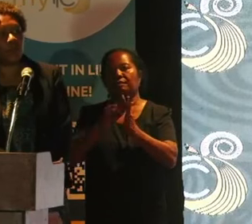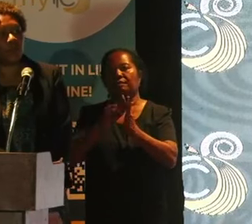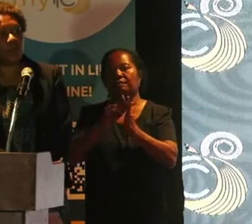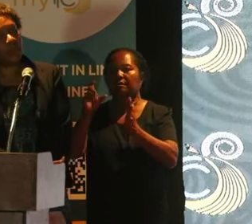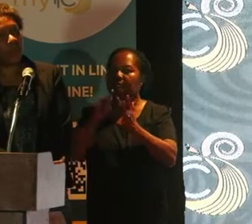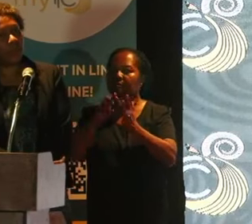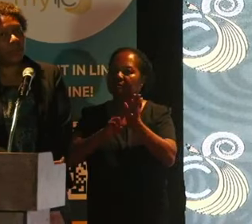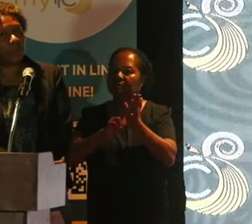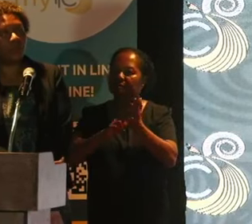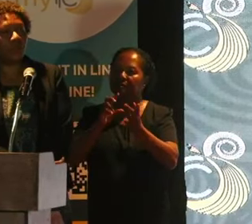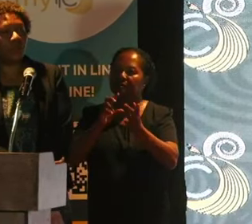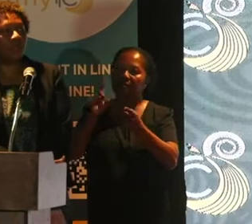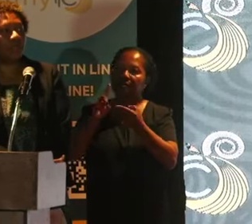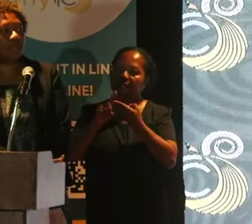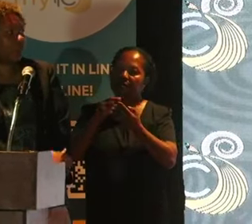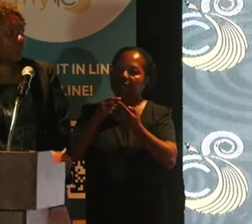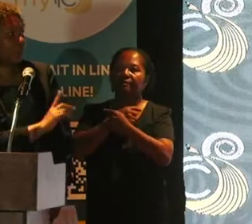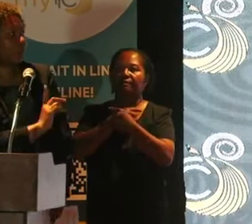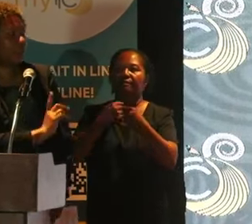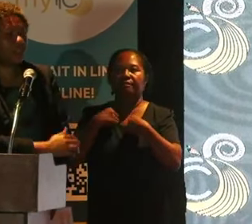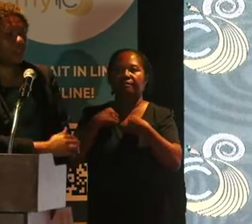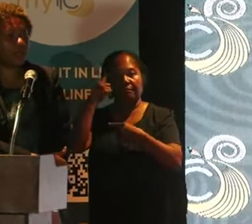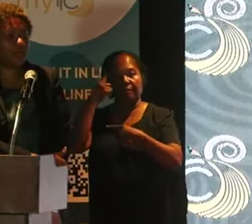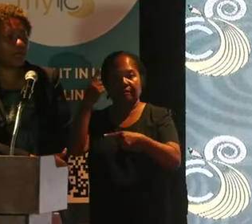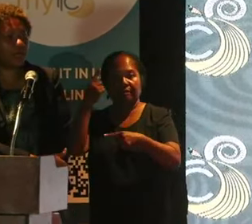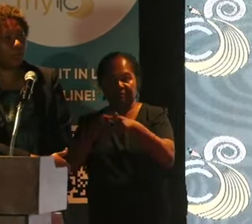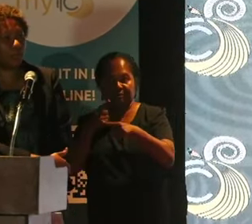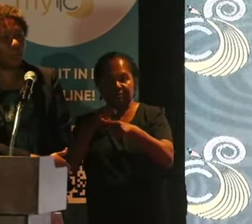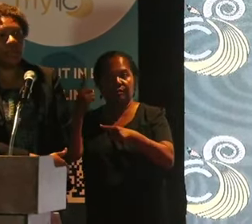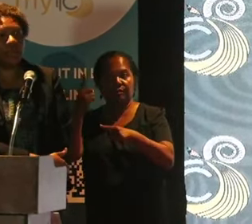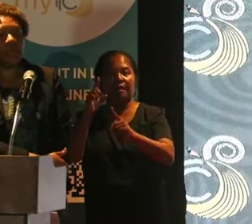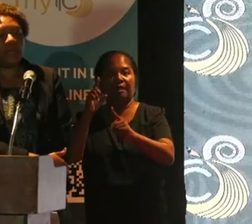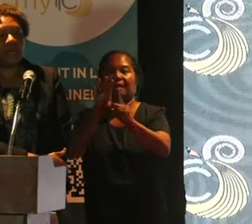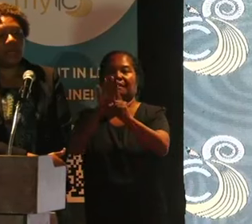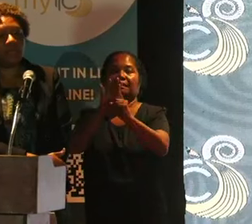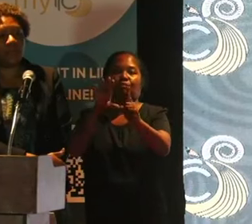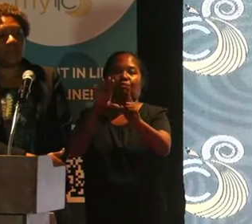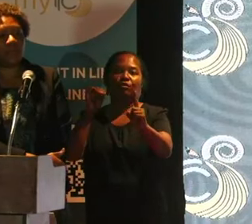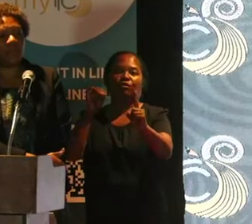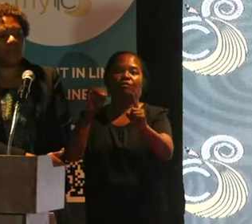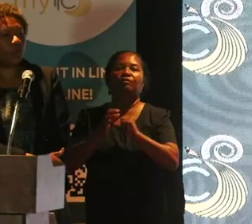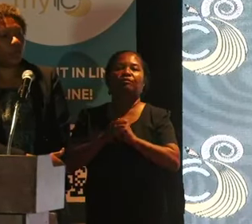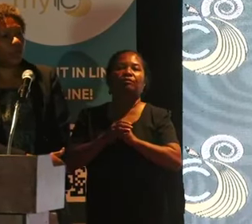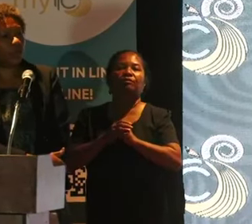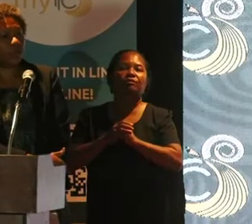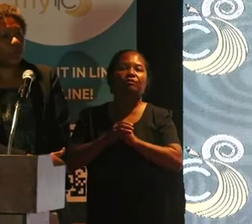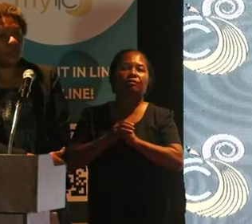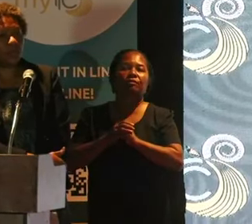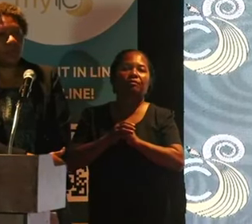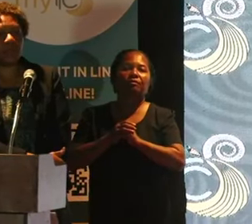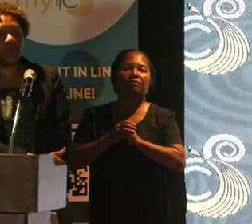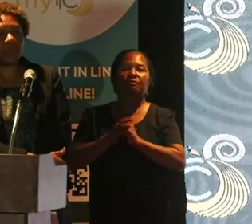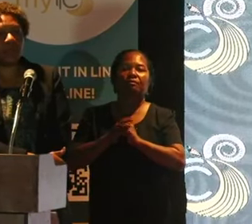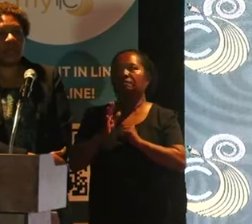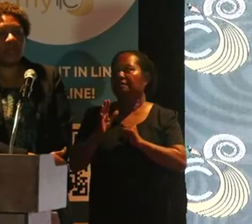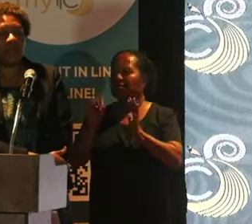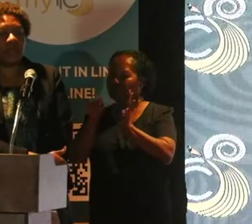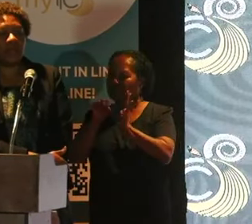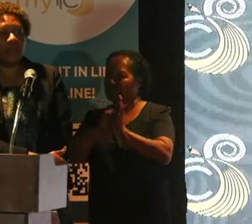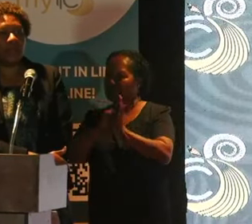So we are mindful of that, and I'll just quickly share one example. It's to do with tucker boxes, and